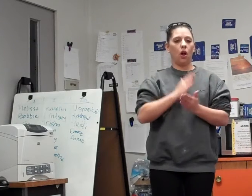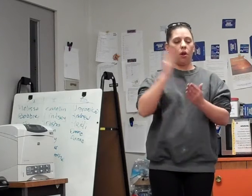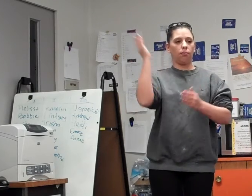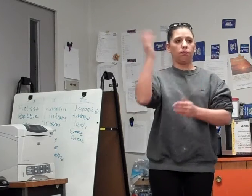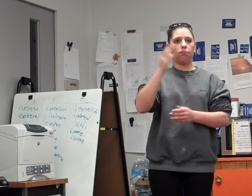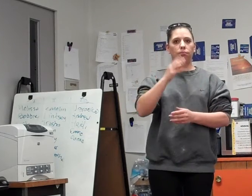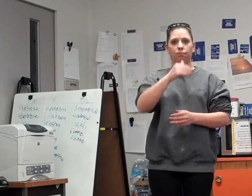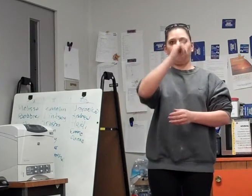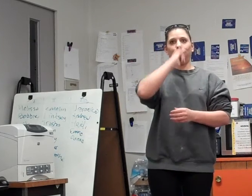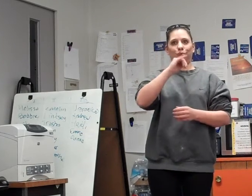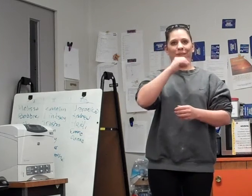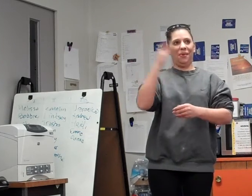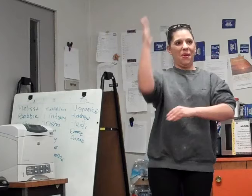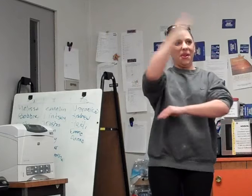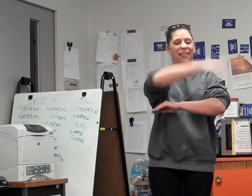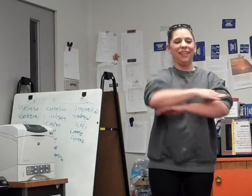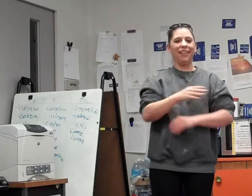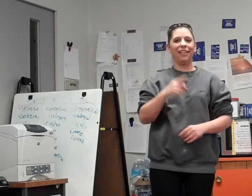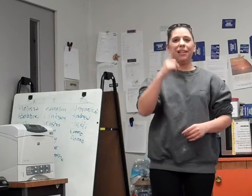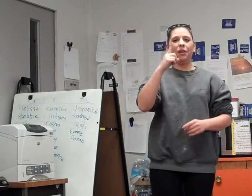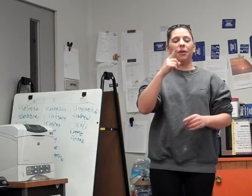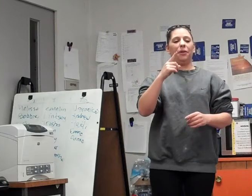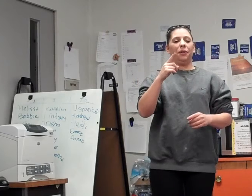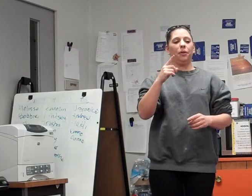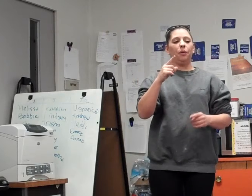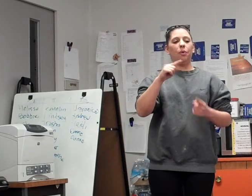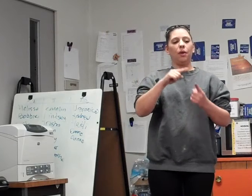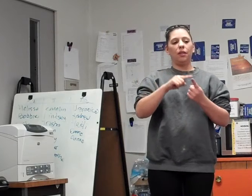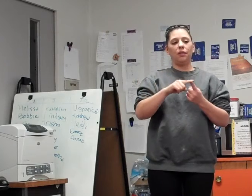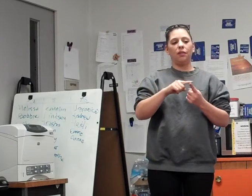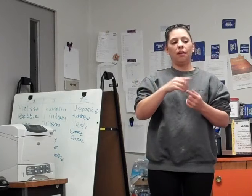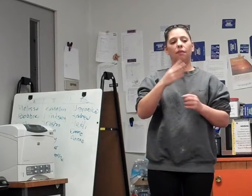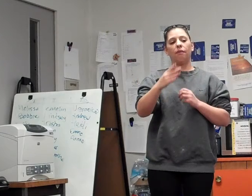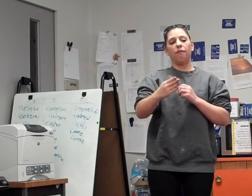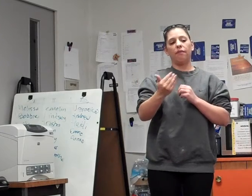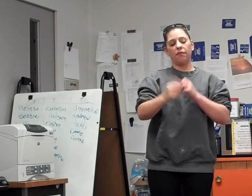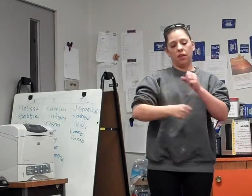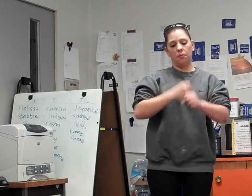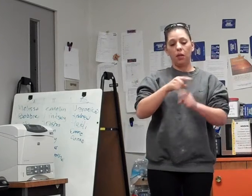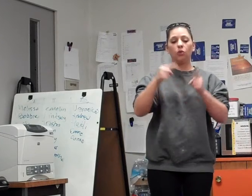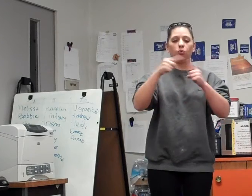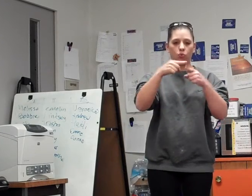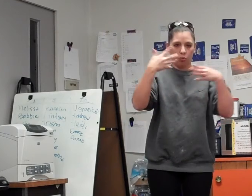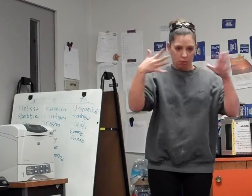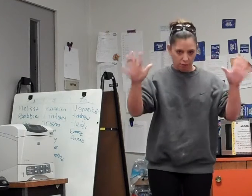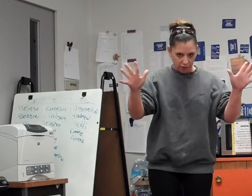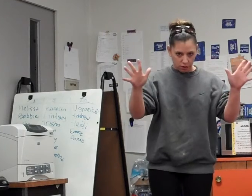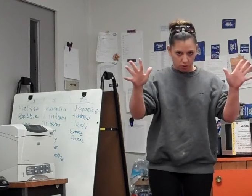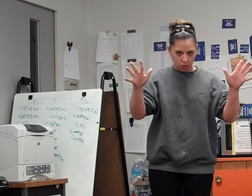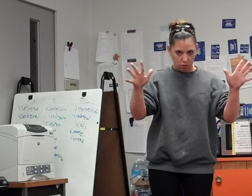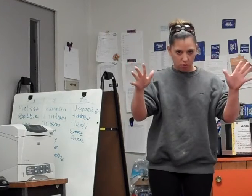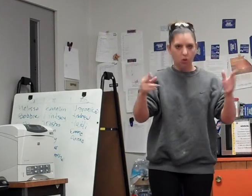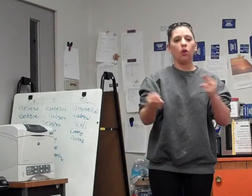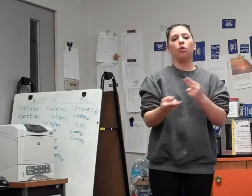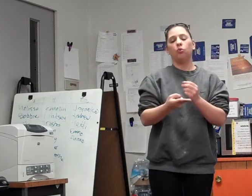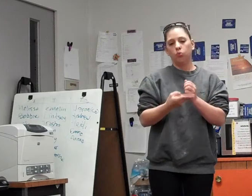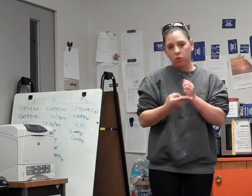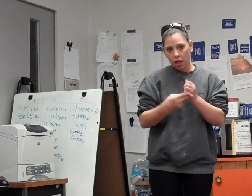every 15 minutes until it is complete. You do save 4 cups for the following